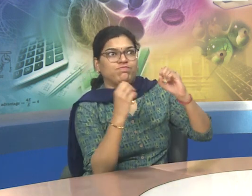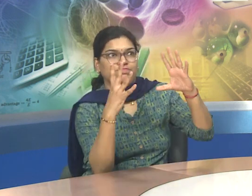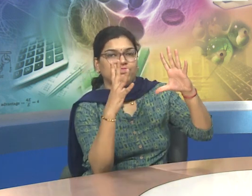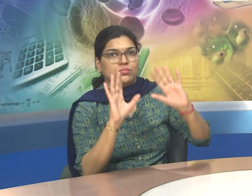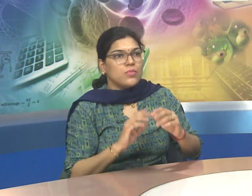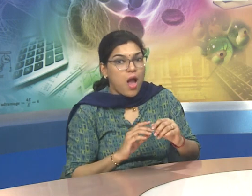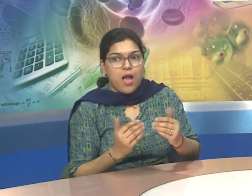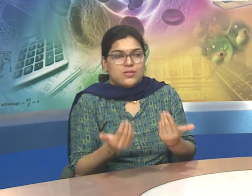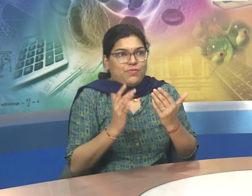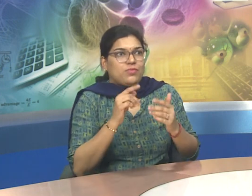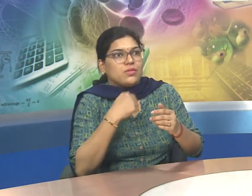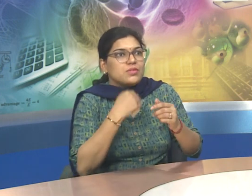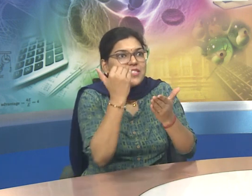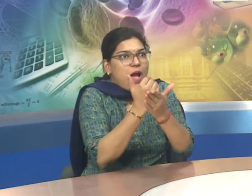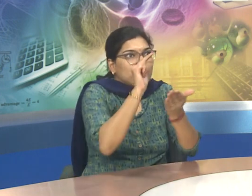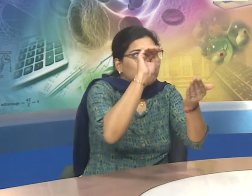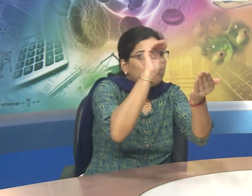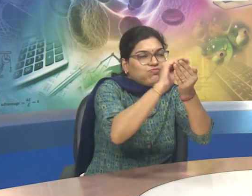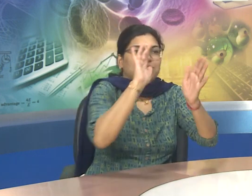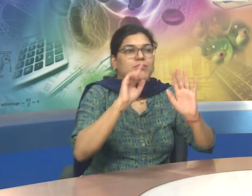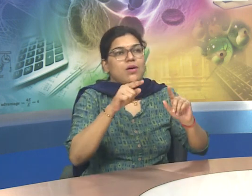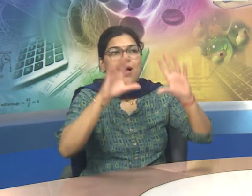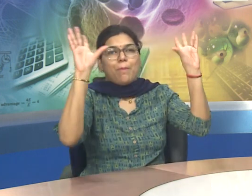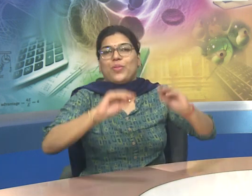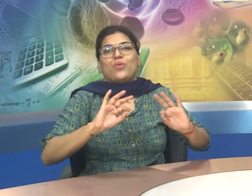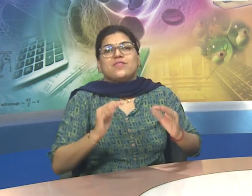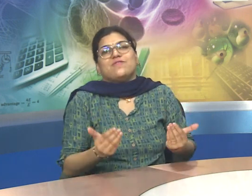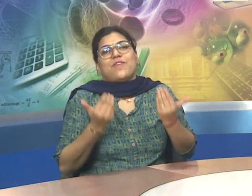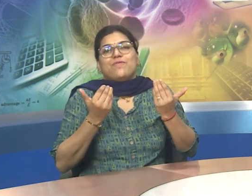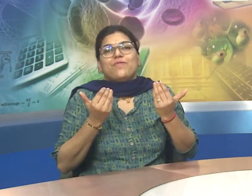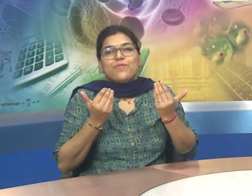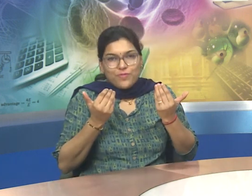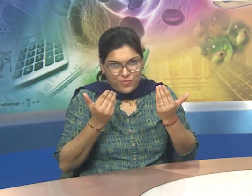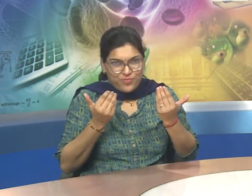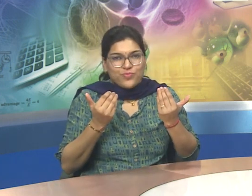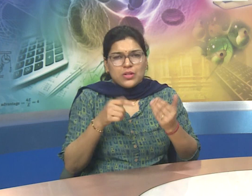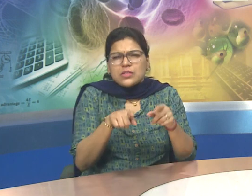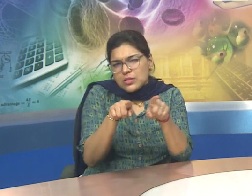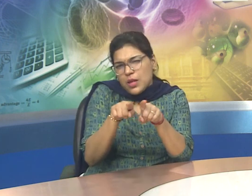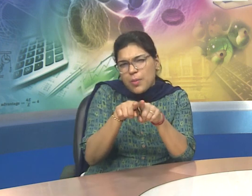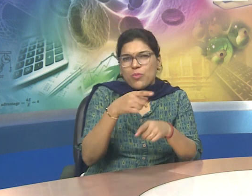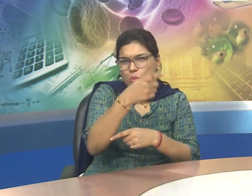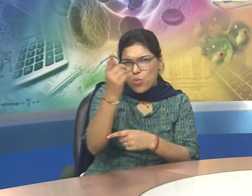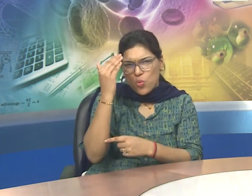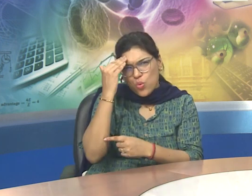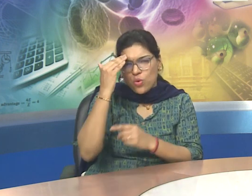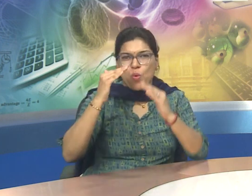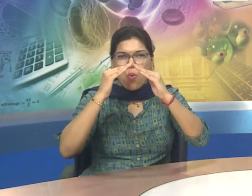used for supporting the computer software work. Whenever there is a power